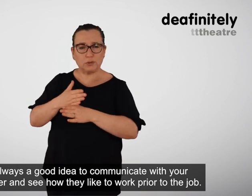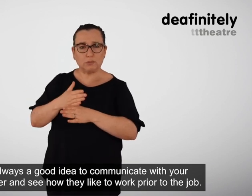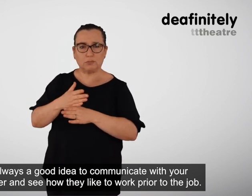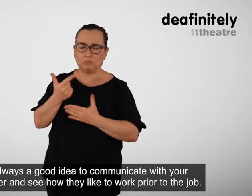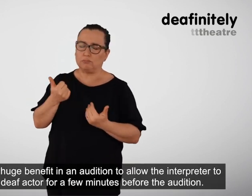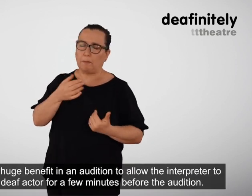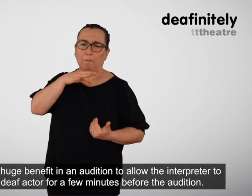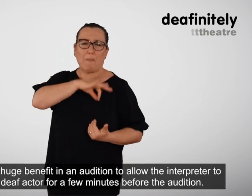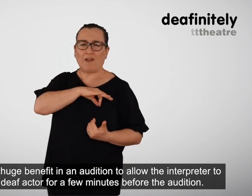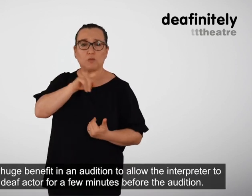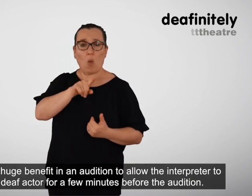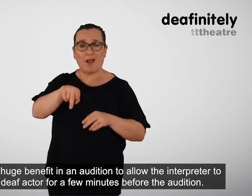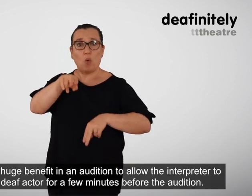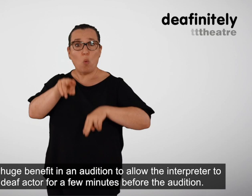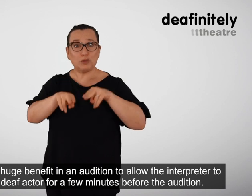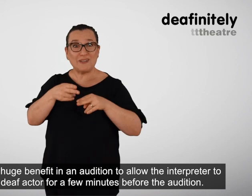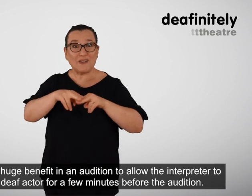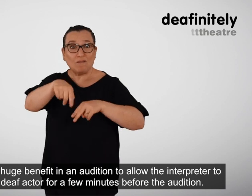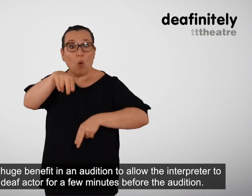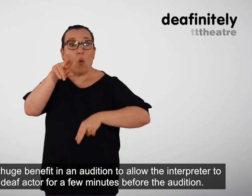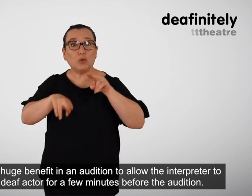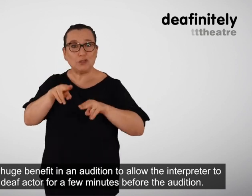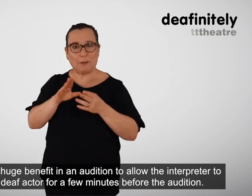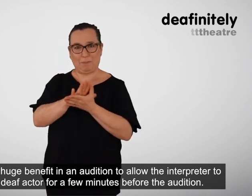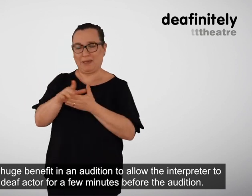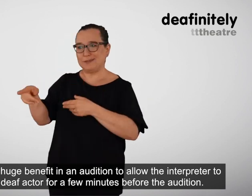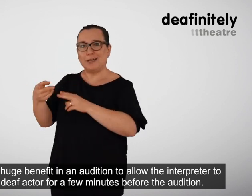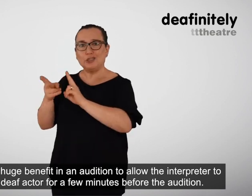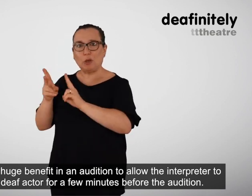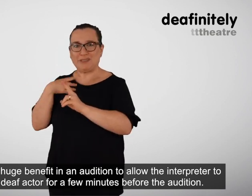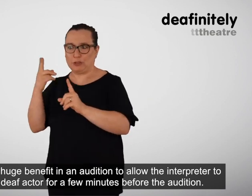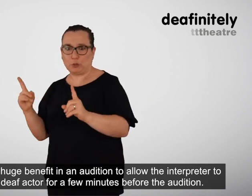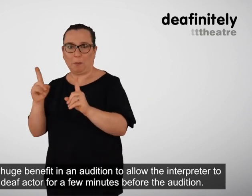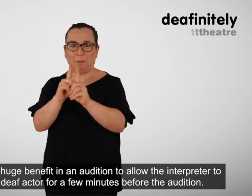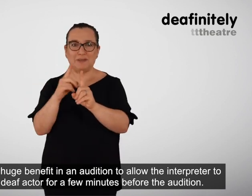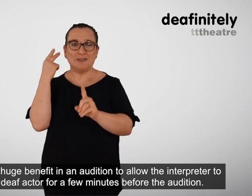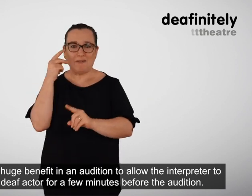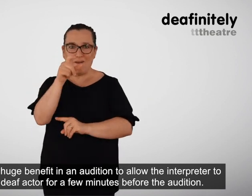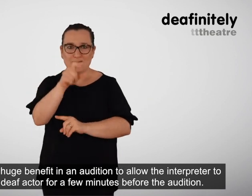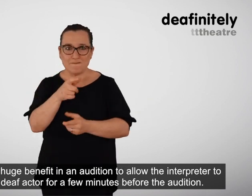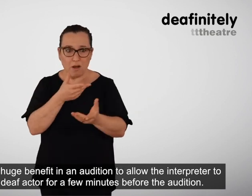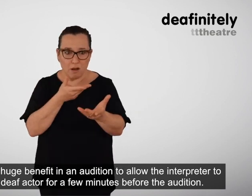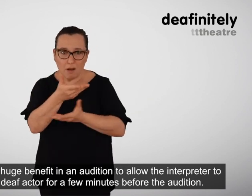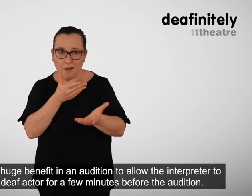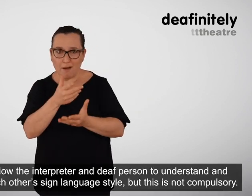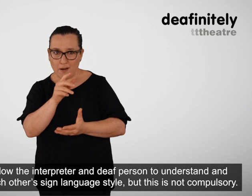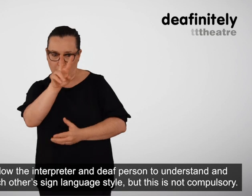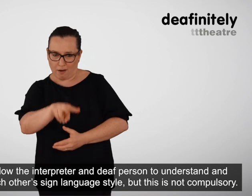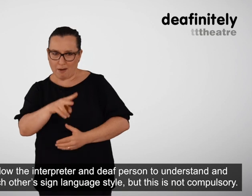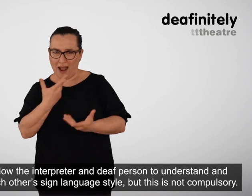It will be a huge benefit in an audition to allow the interpreter to meet the deaf actor for a few minutes before the audition.